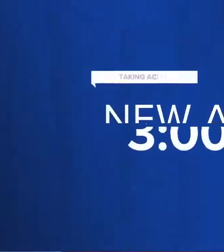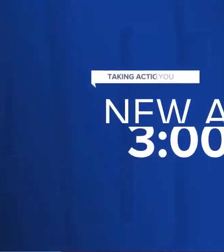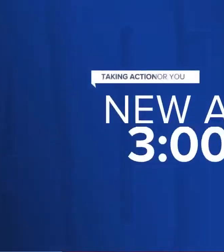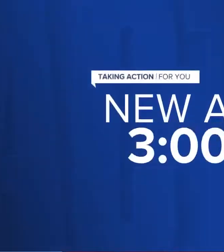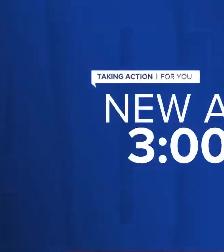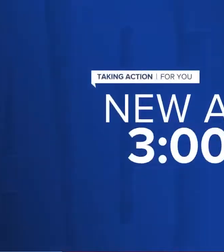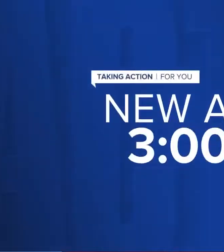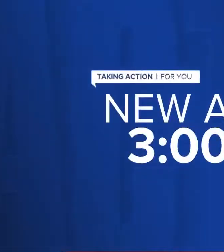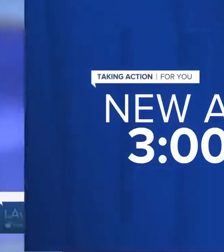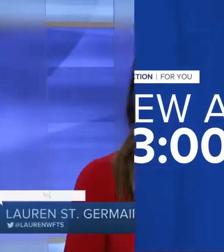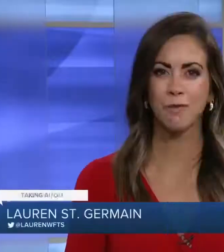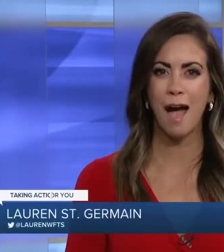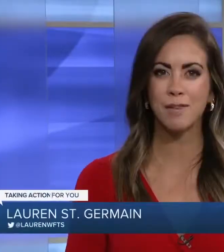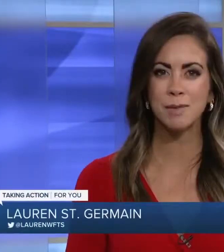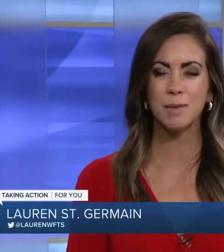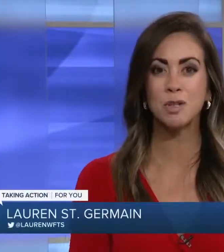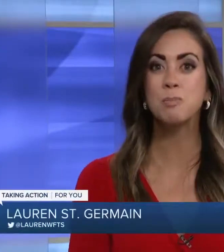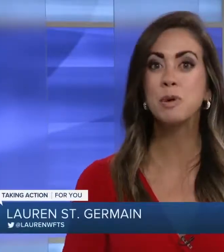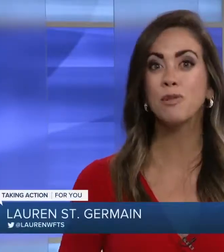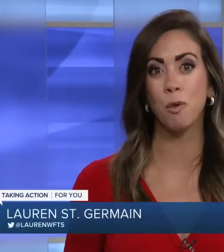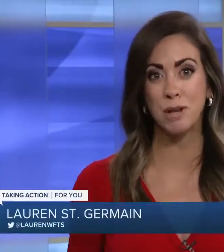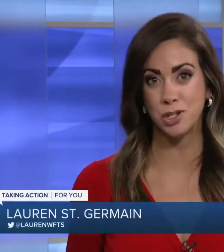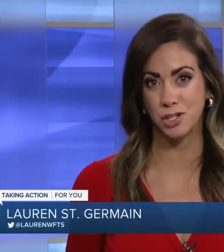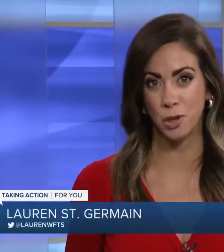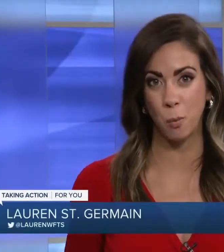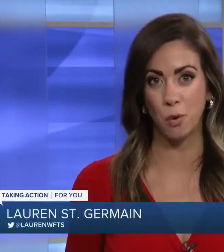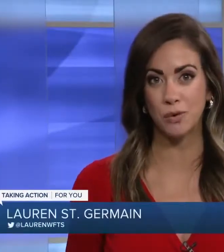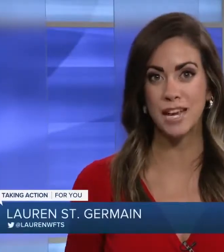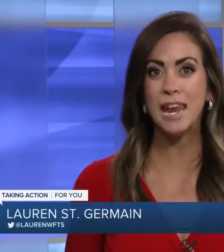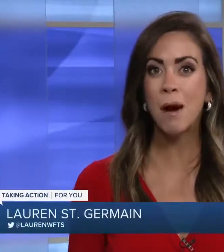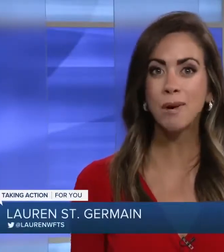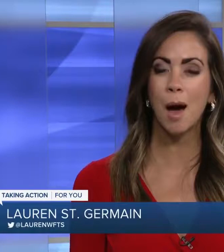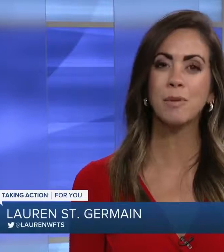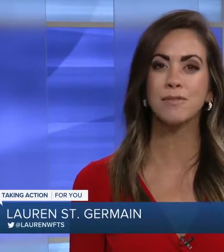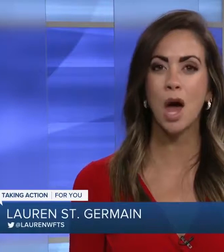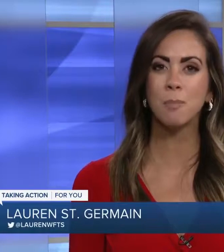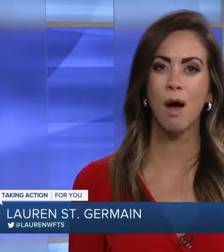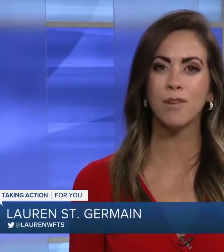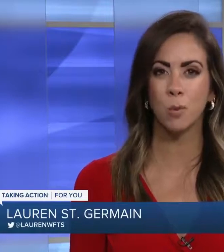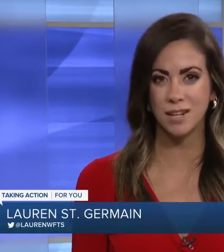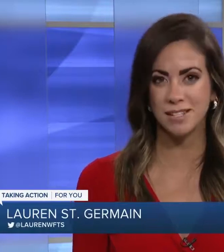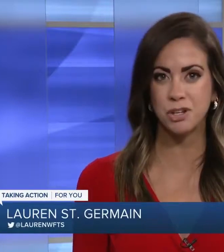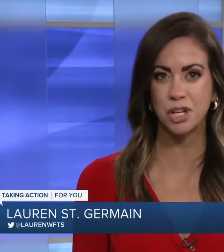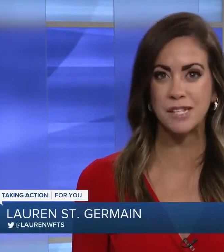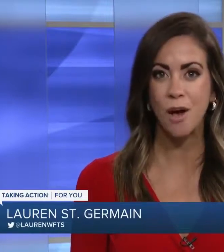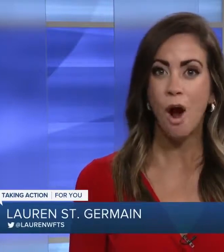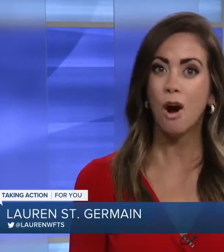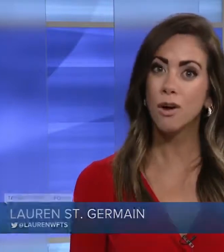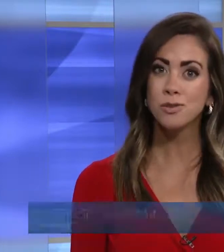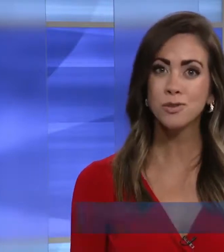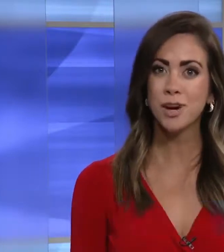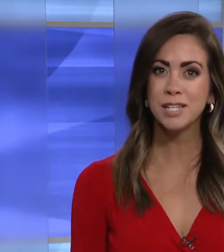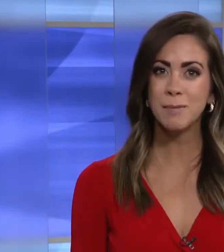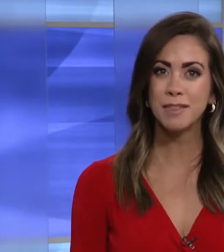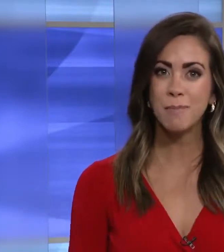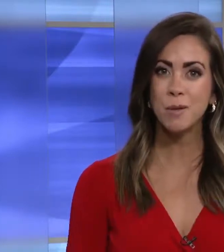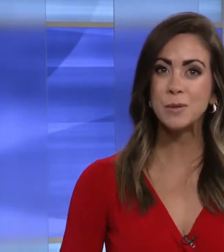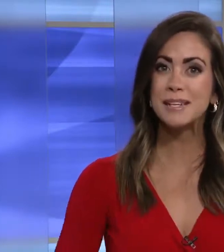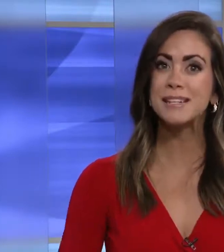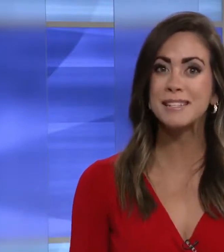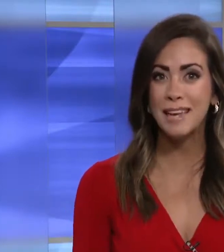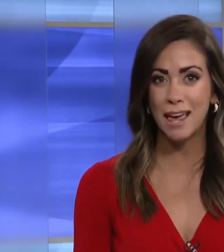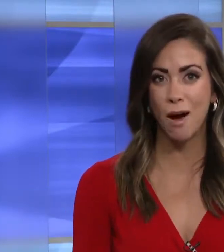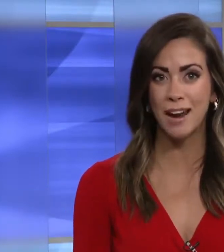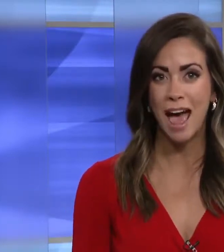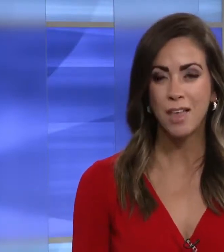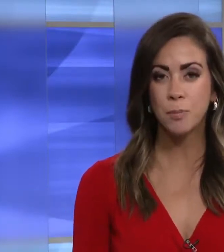New here at 3, Tampa Bay has always been known for having some of the most beautiful beaches in the world. And now a couple of nonprofit organizations are also trying to make them the